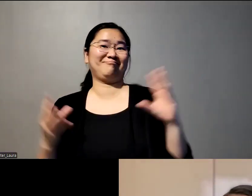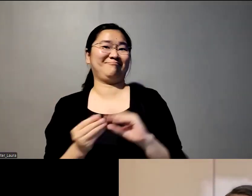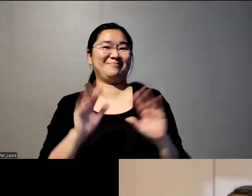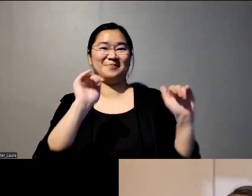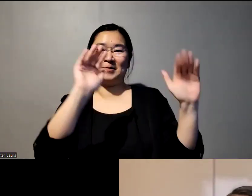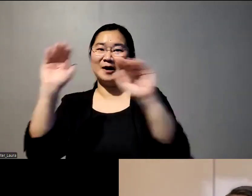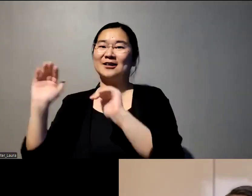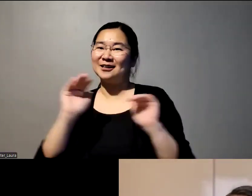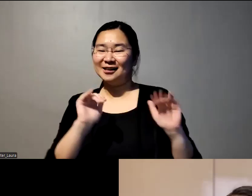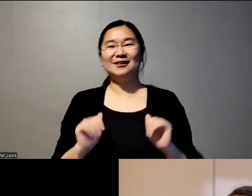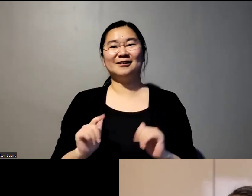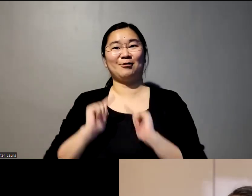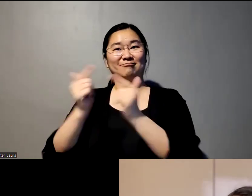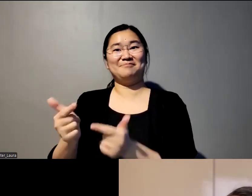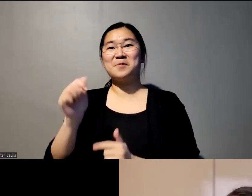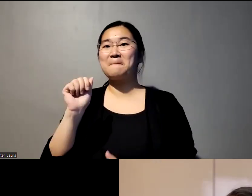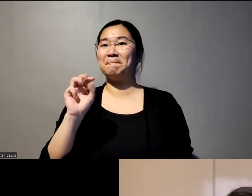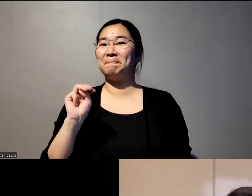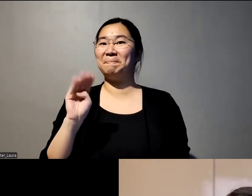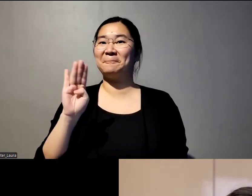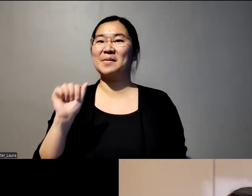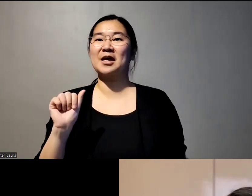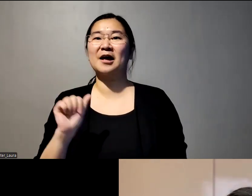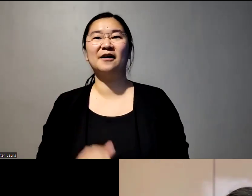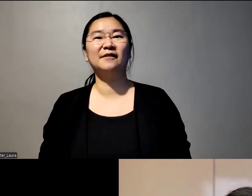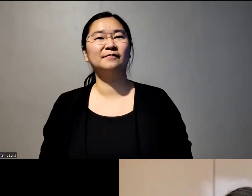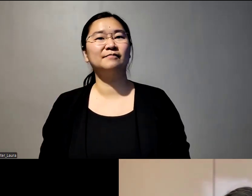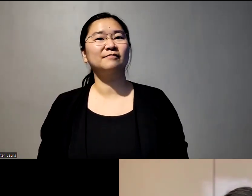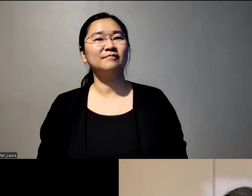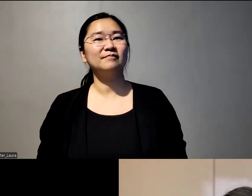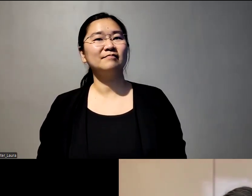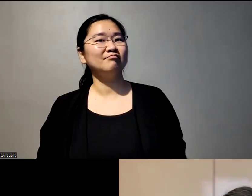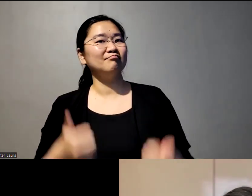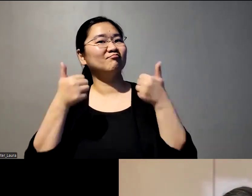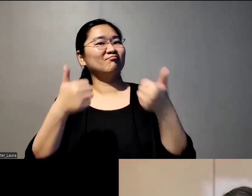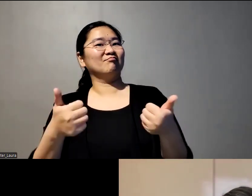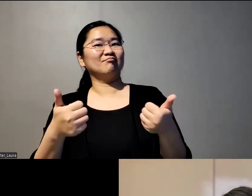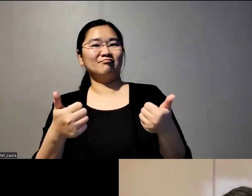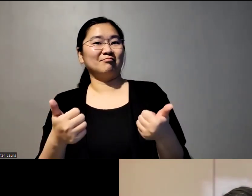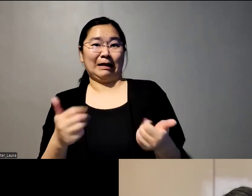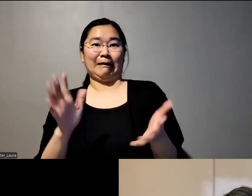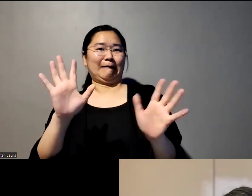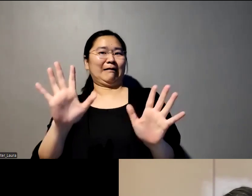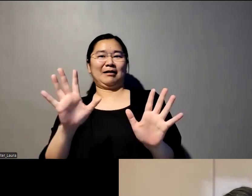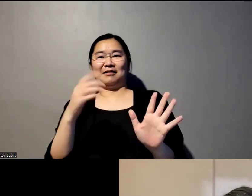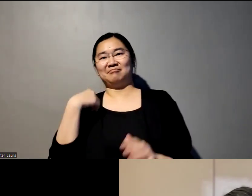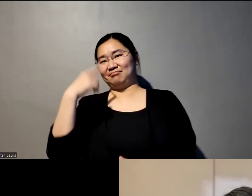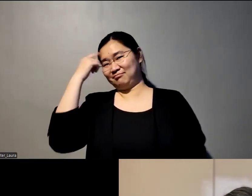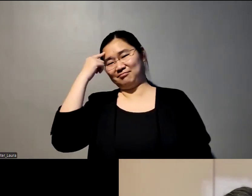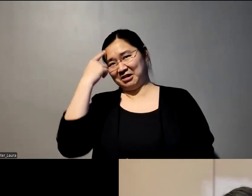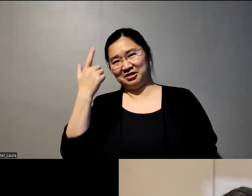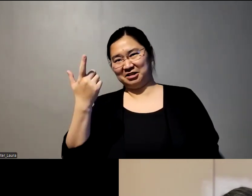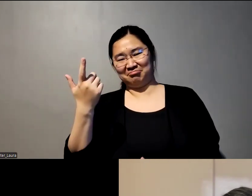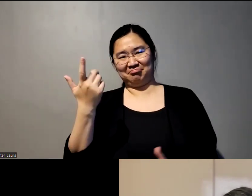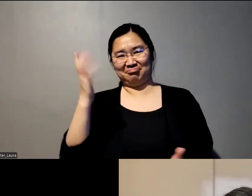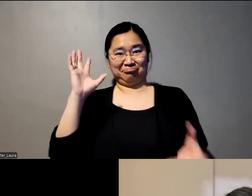again. Not at all. I think you've done all of it. I just wanted to see if Samuel was able to unmute